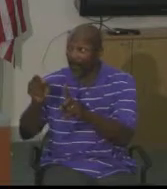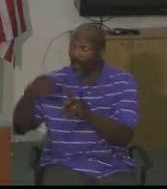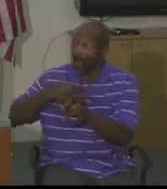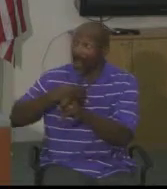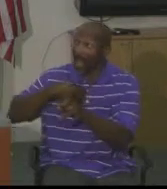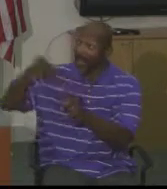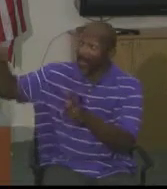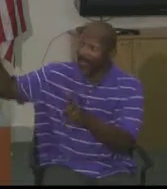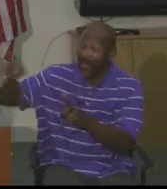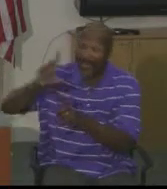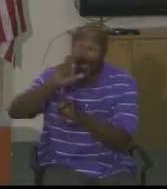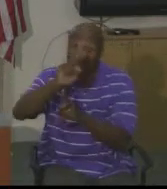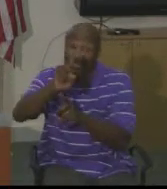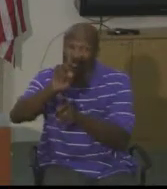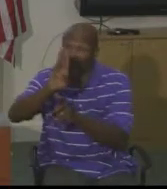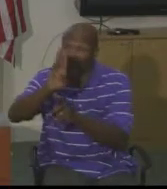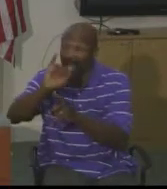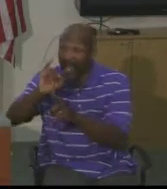white connector,